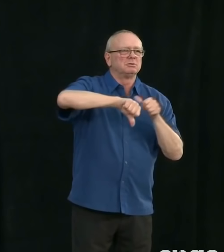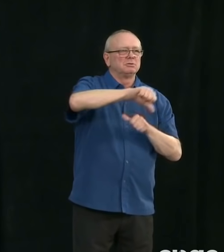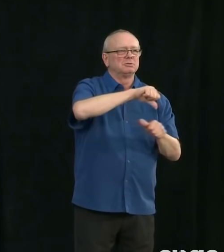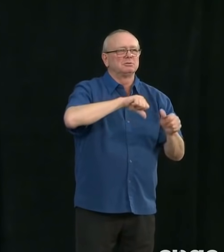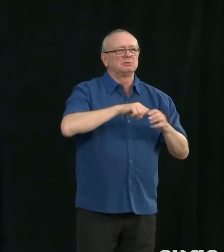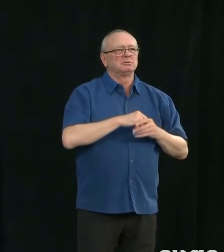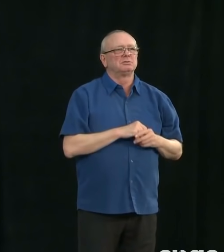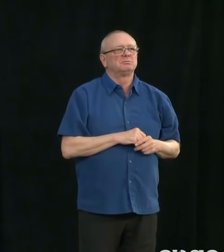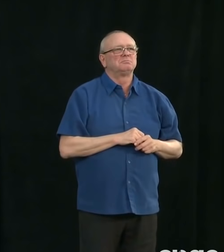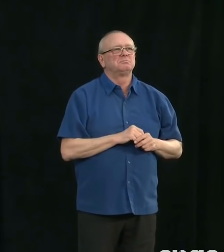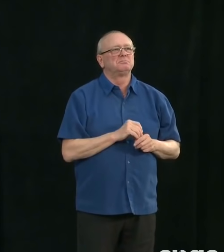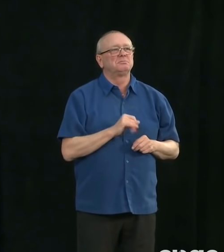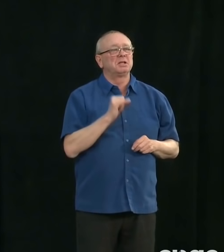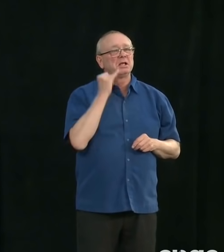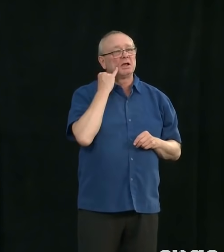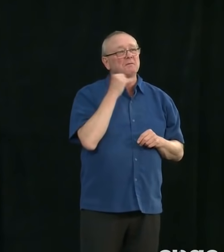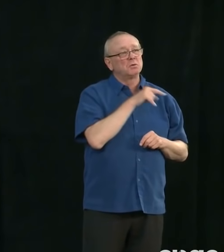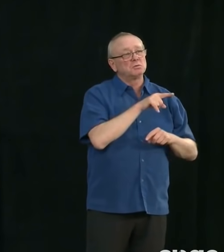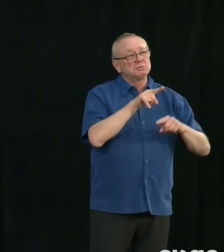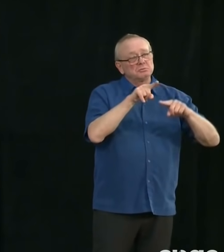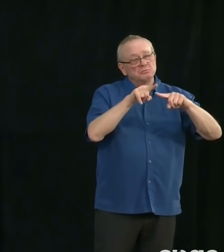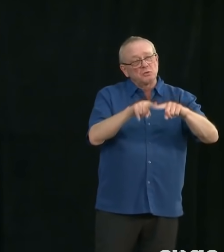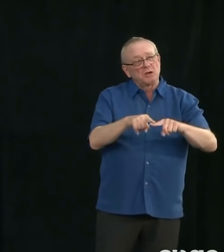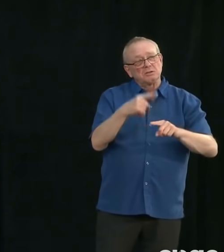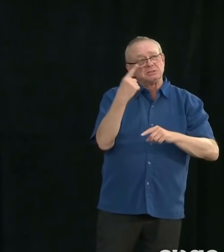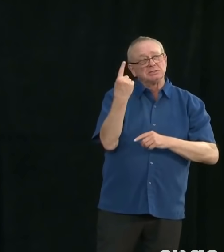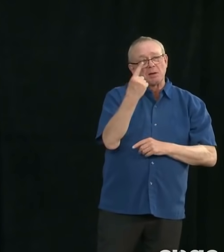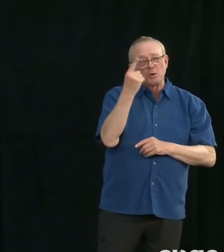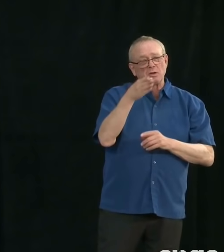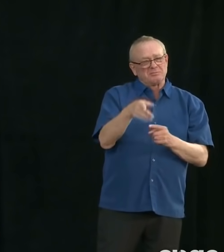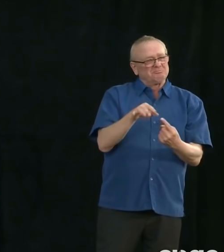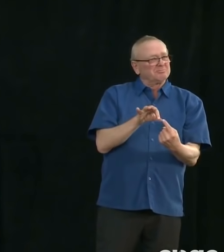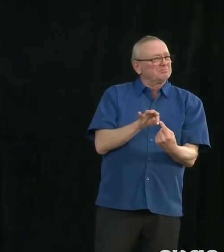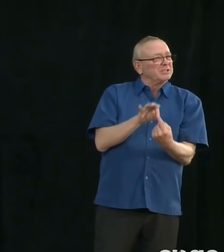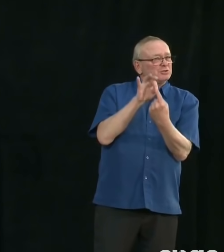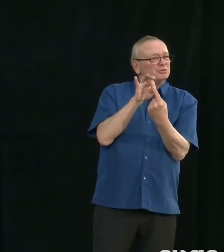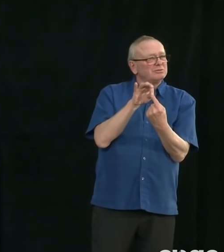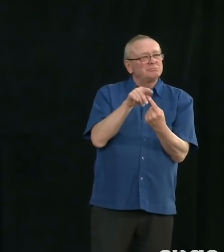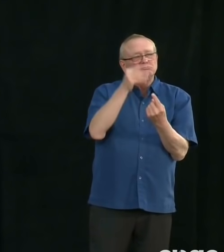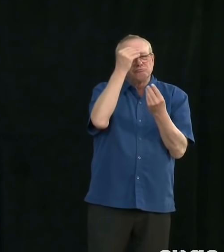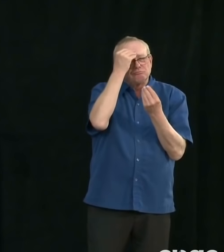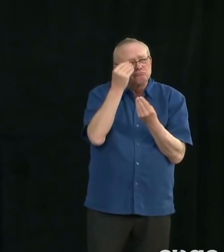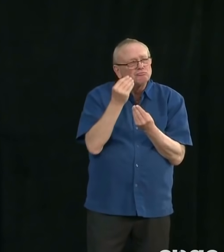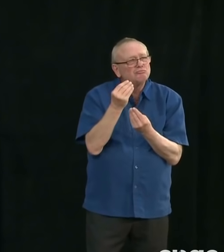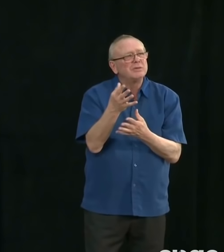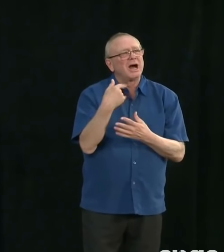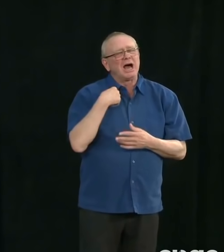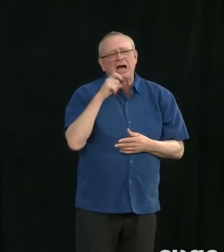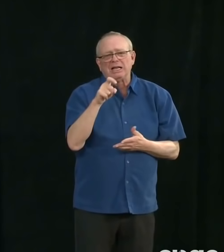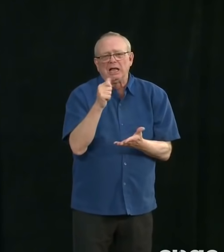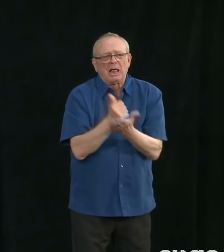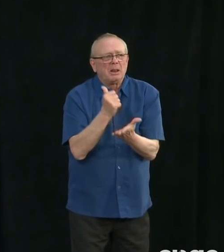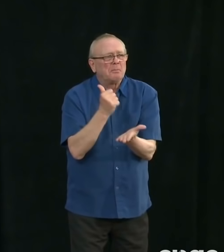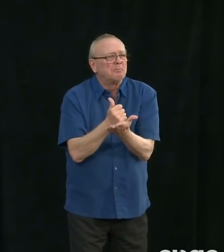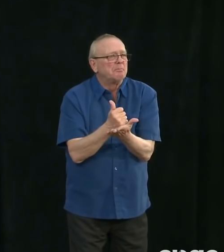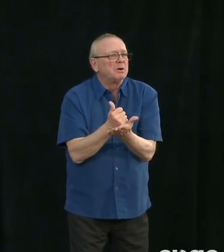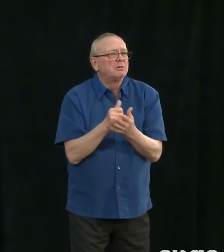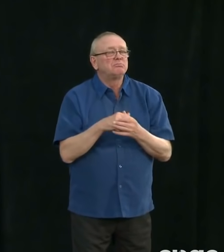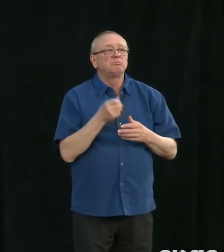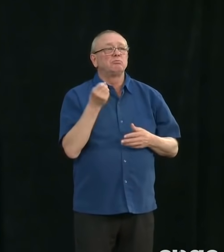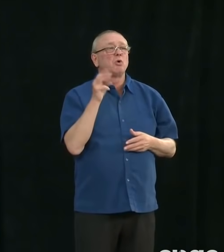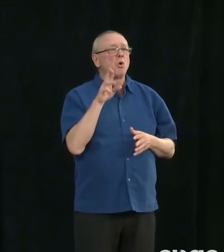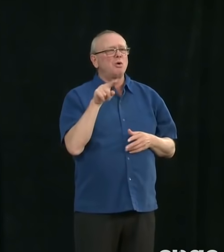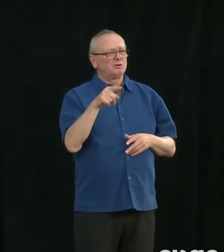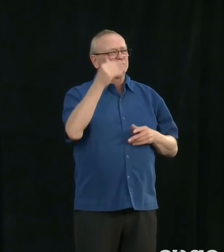them know. If you think someone in your life may be struggling, support them as best you can. As much as anything